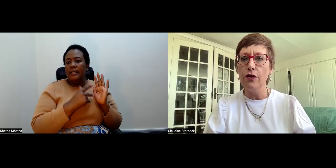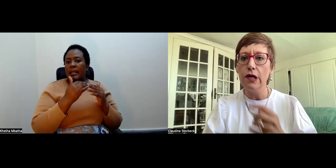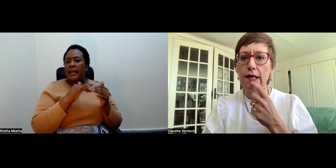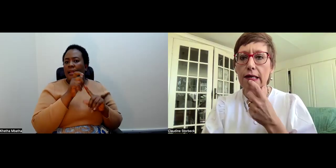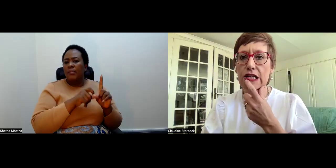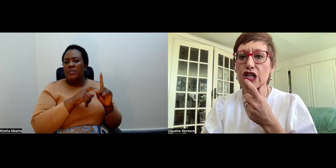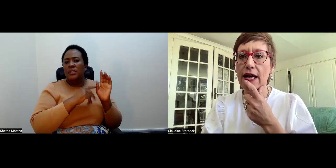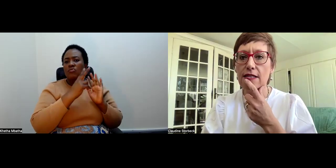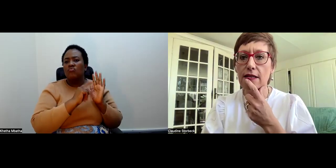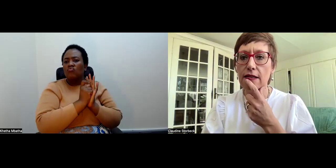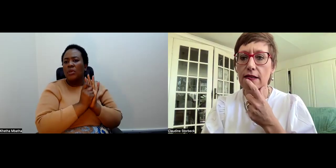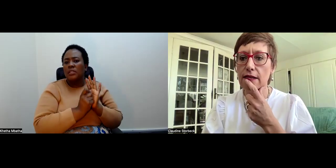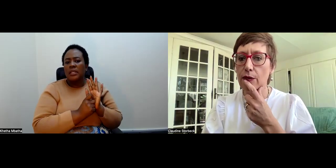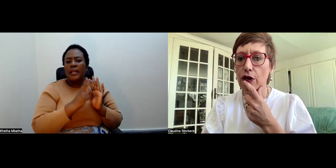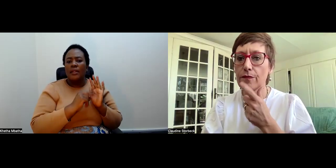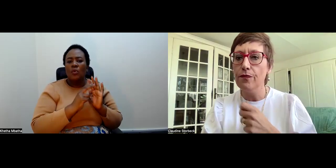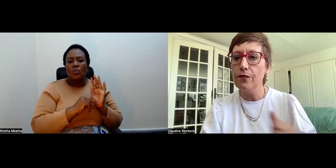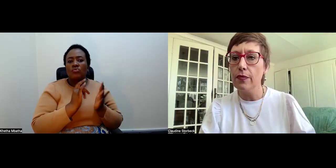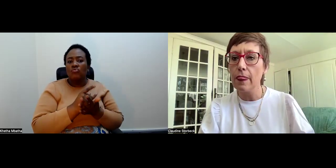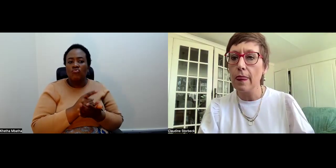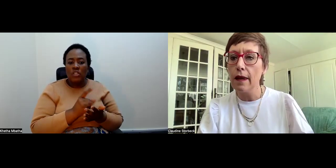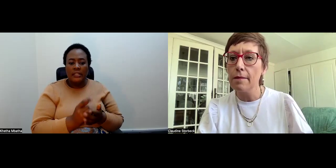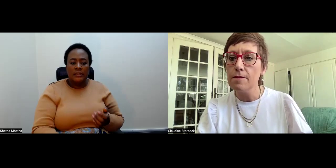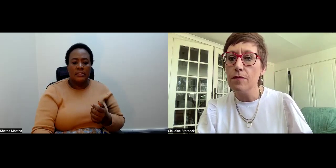notes. Chat. There you are.